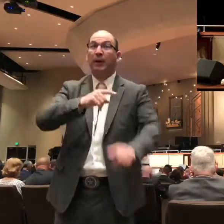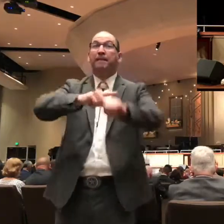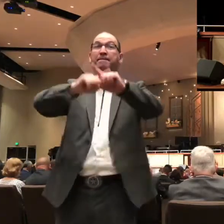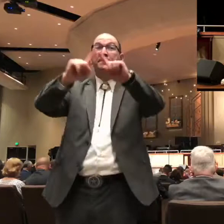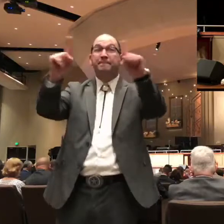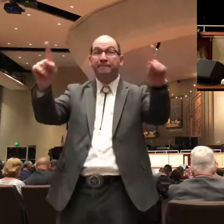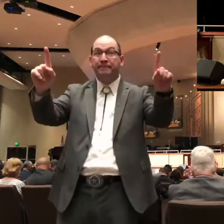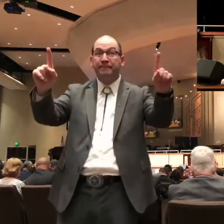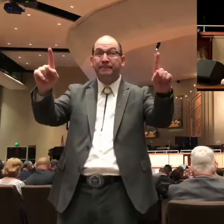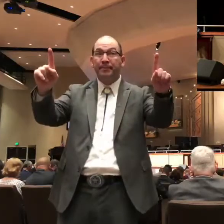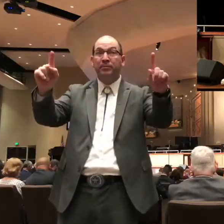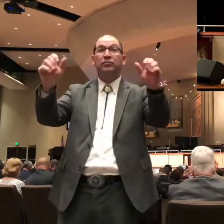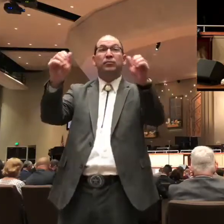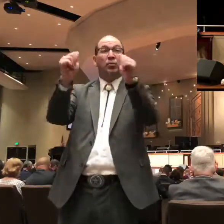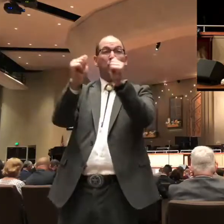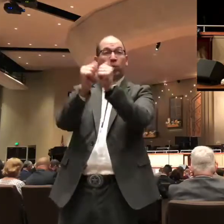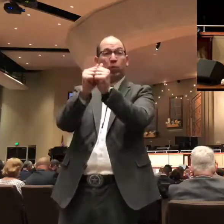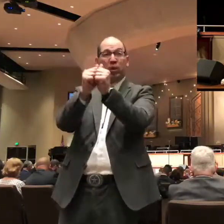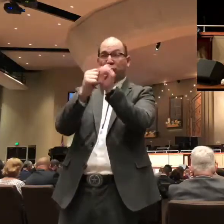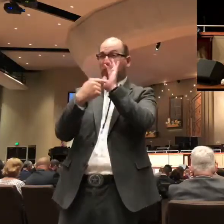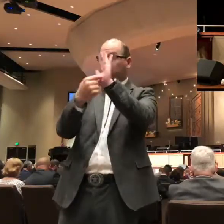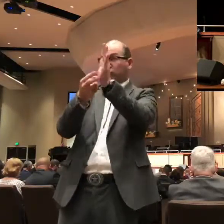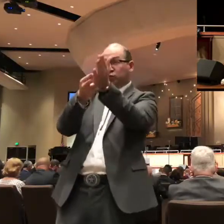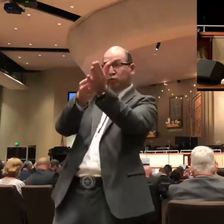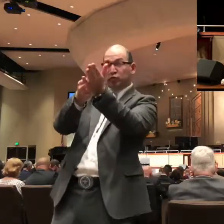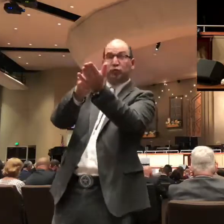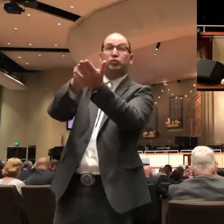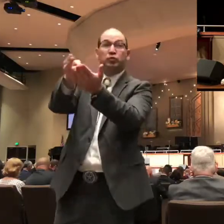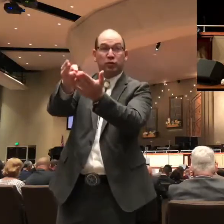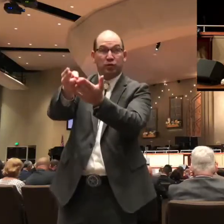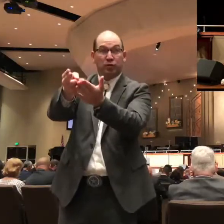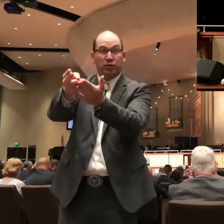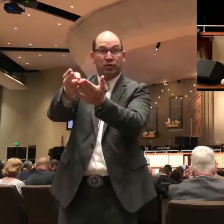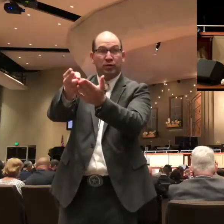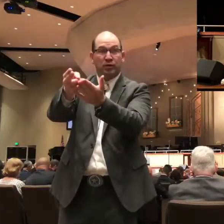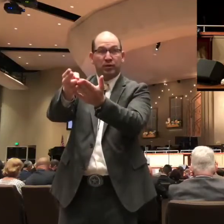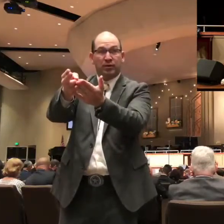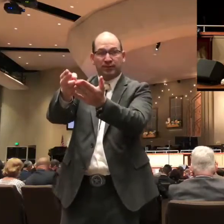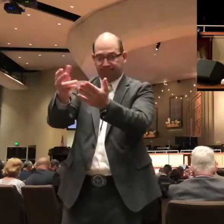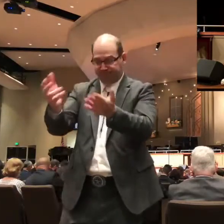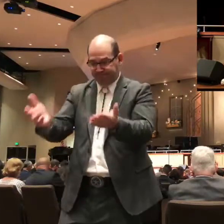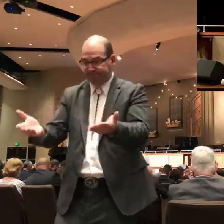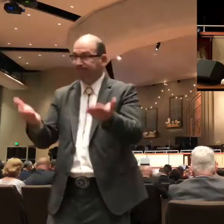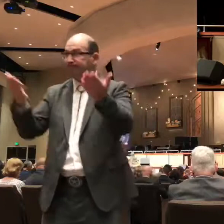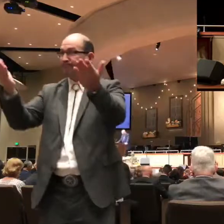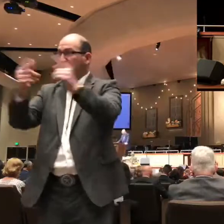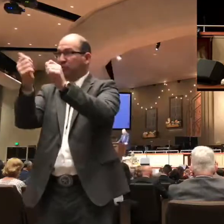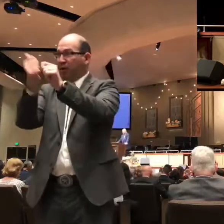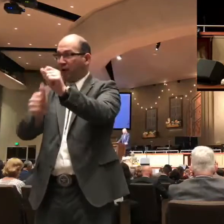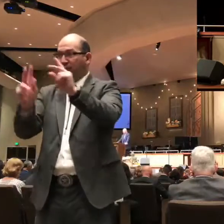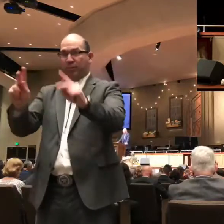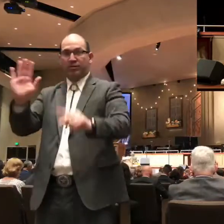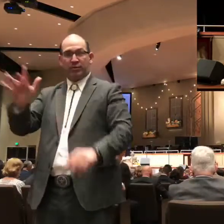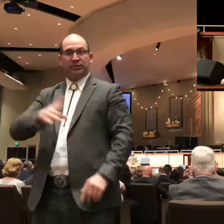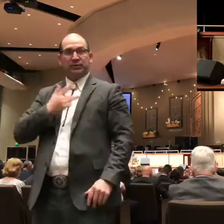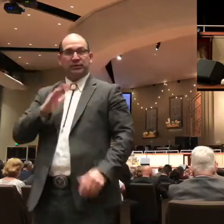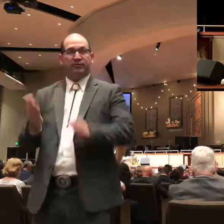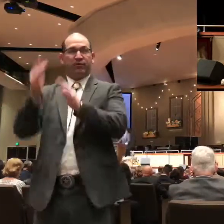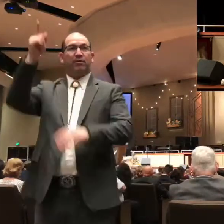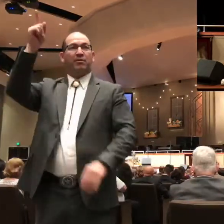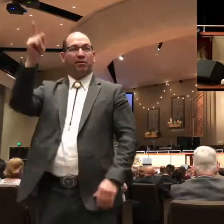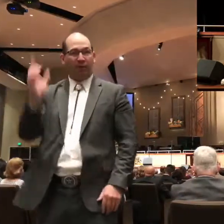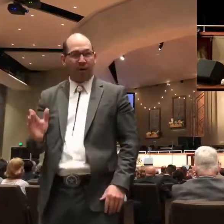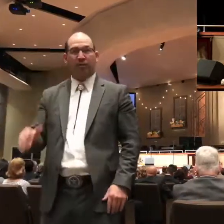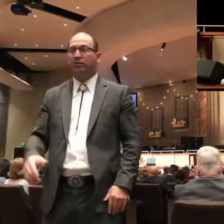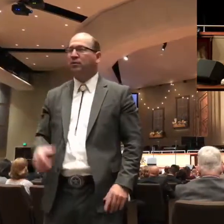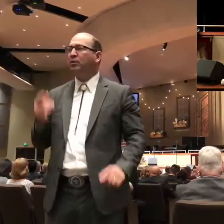by manifestation of the truth, commending ourselves to every man's conscience in the sight of God. Now,